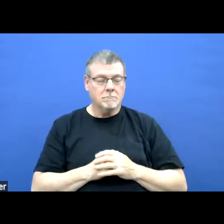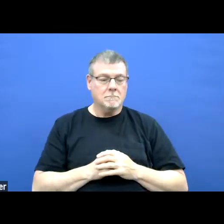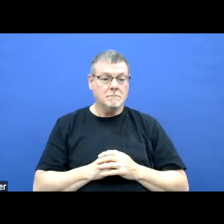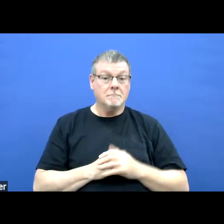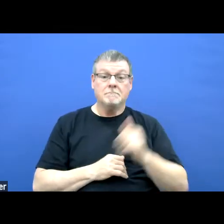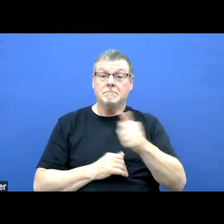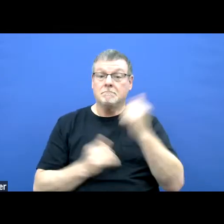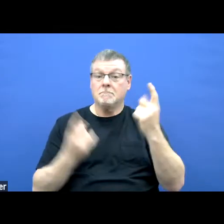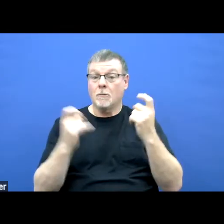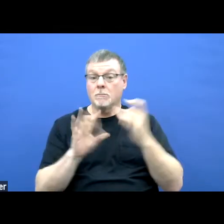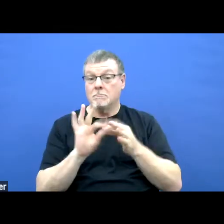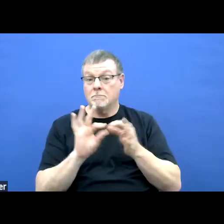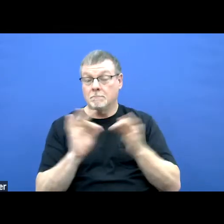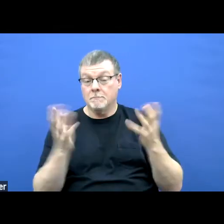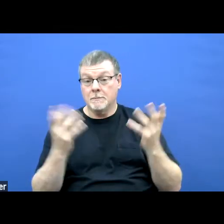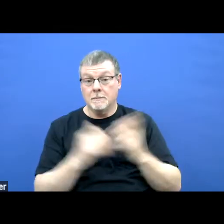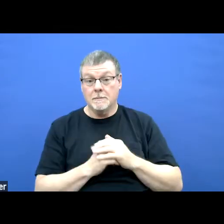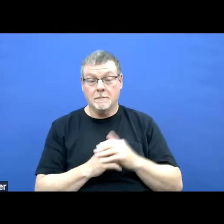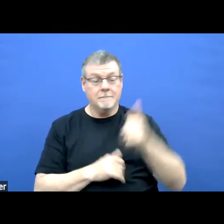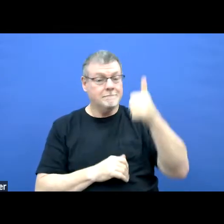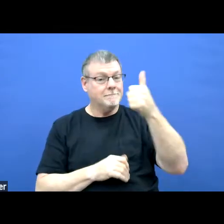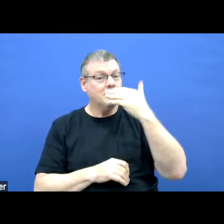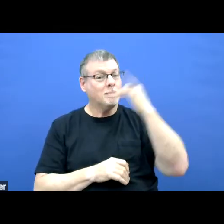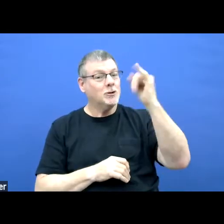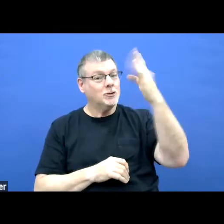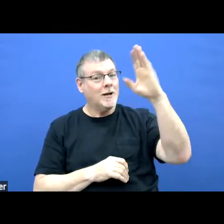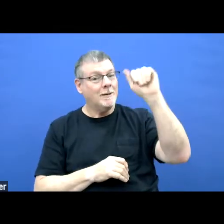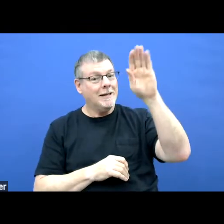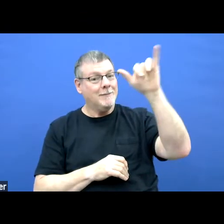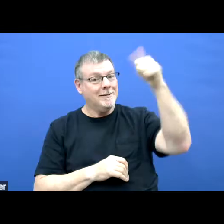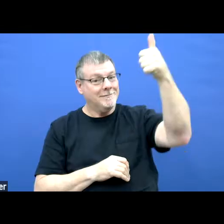Any other questions, comments? Great job, Amy. Yep.